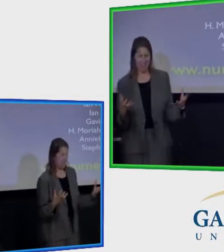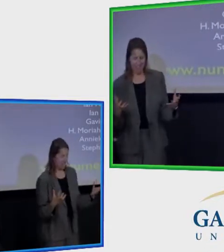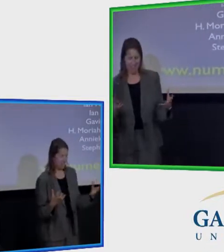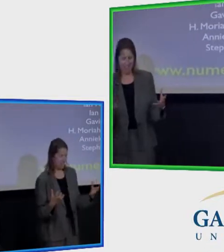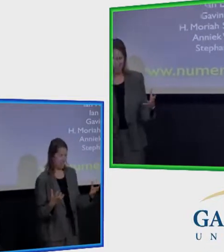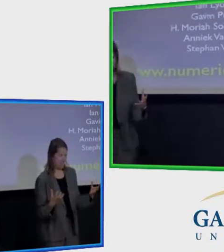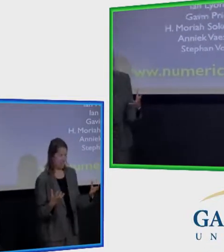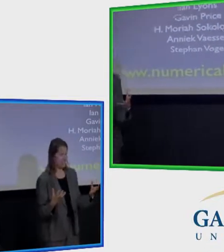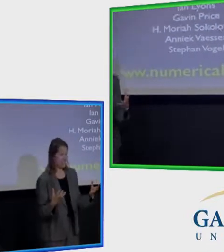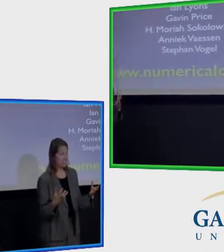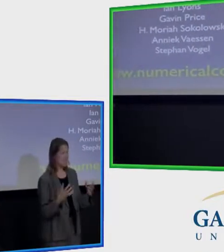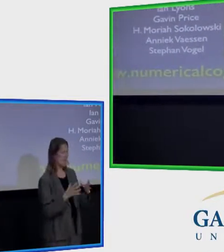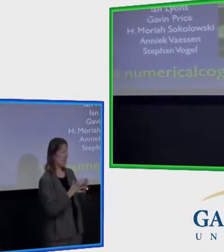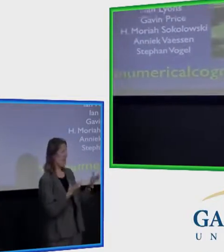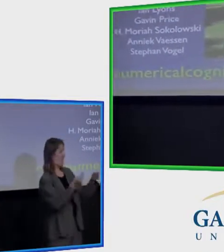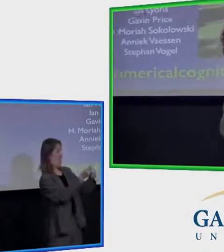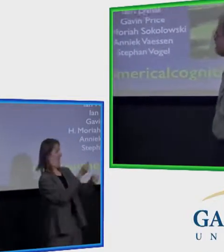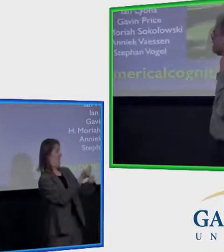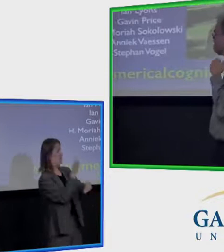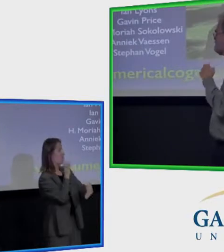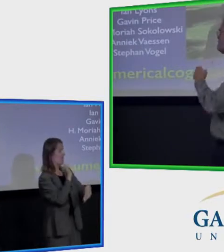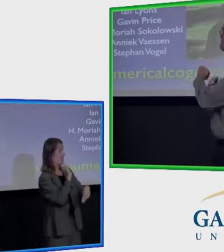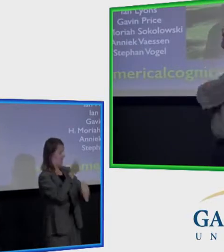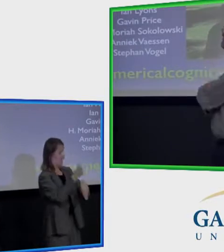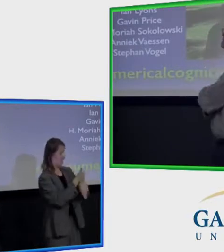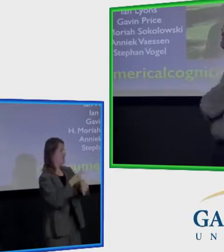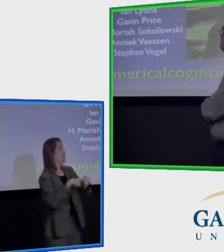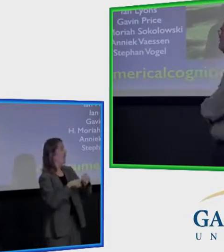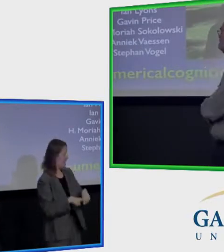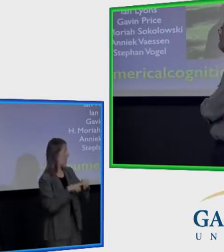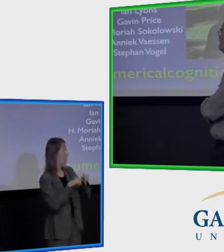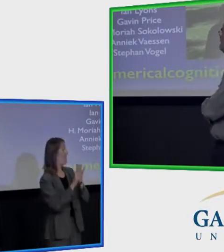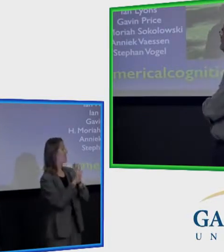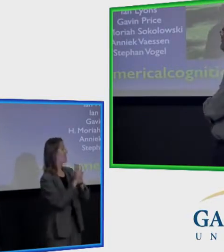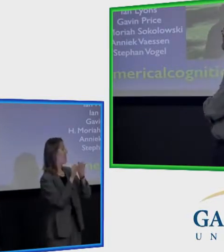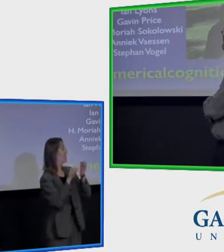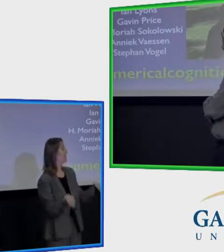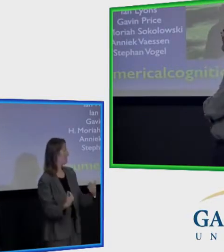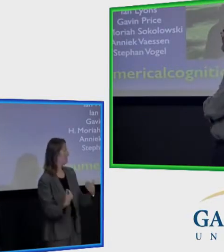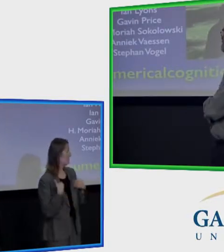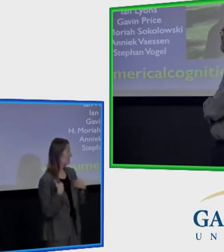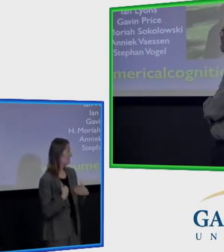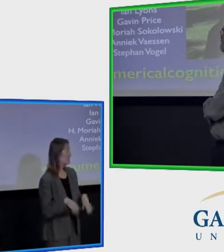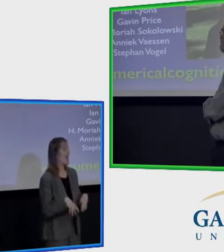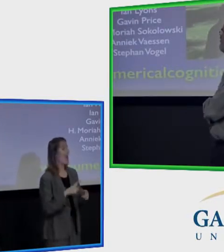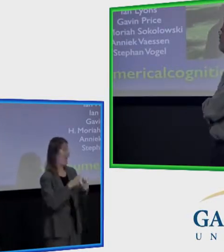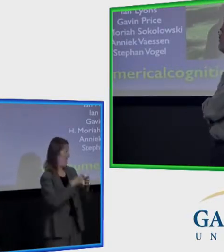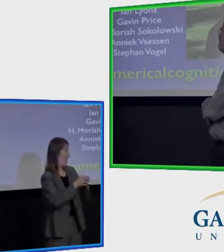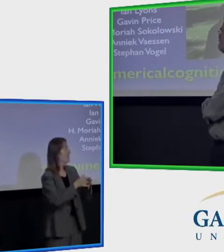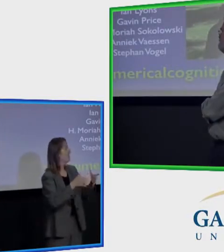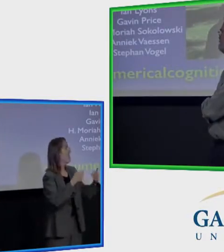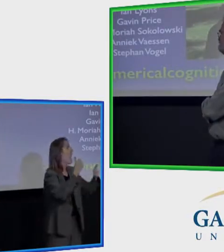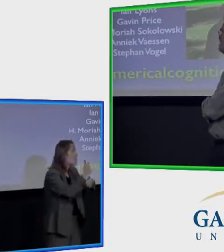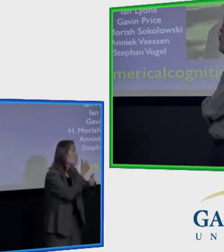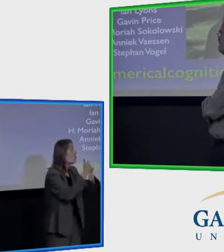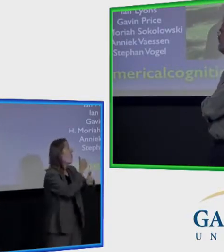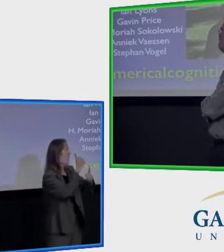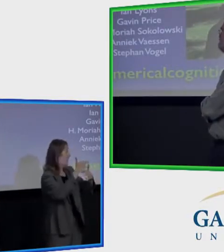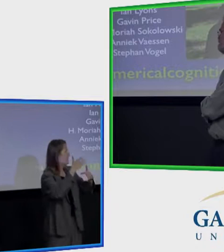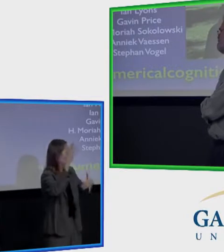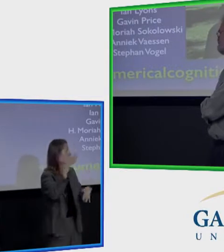A large proportion of mathematics rests on having this symbolic system, and of course then extending it even further in algebra and so